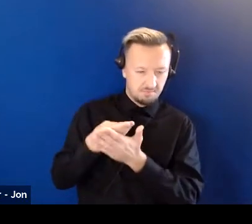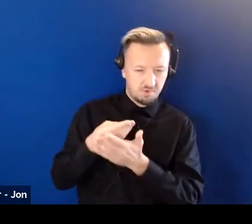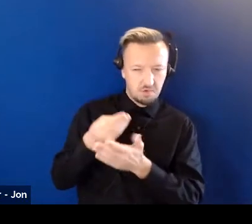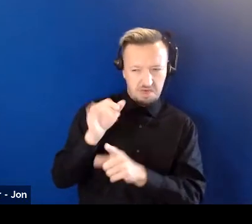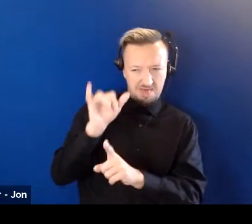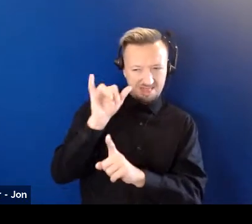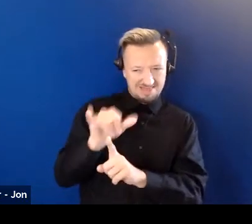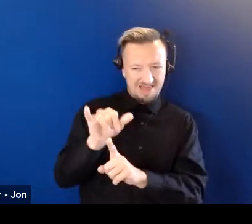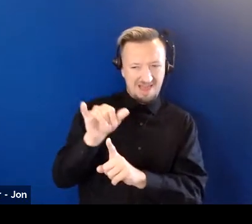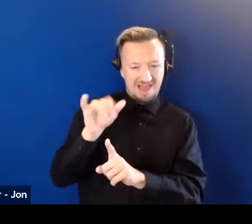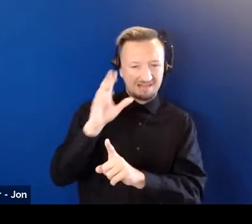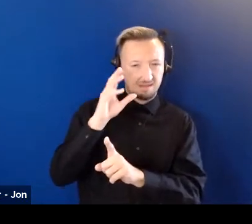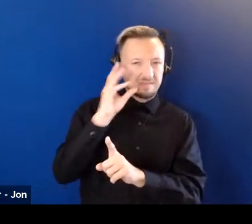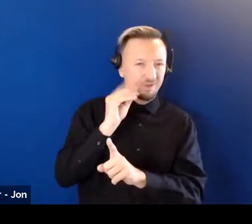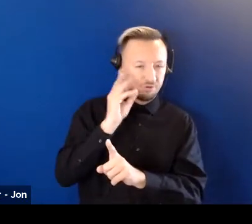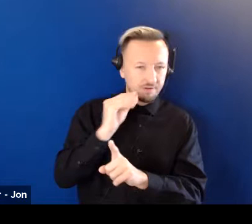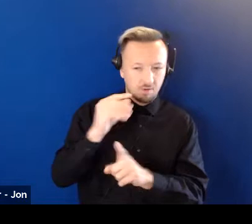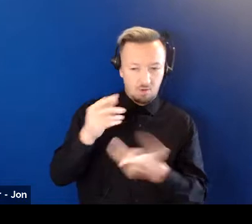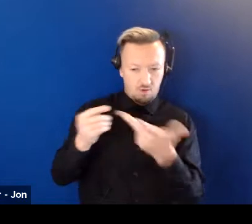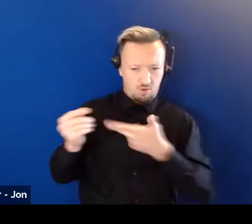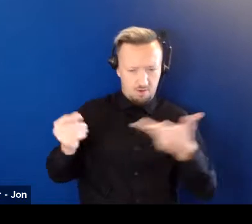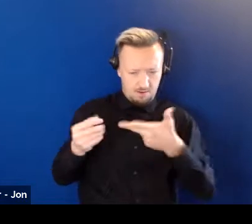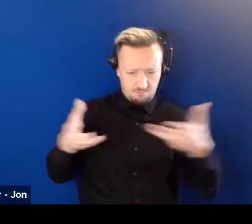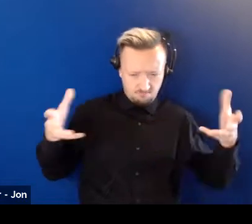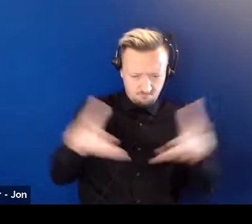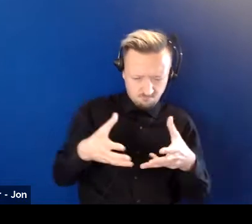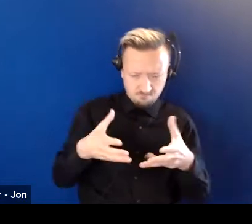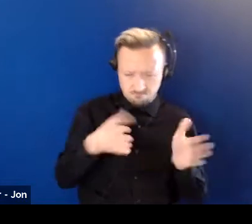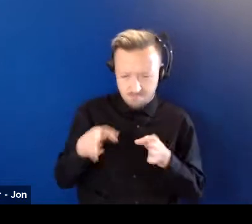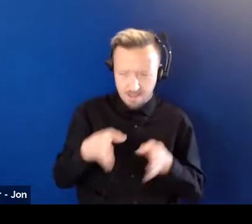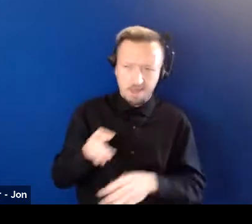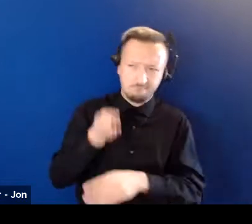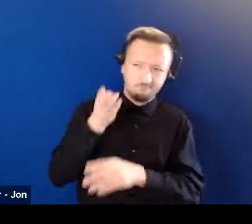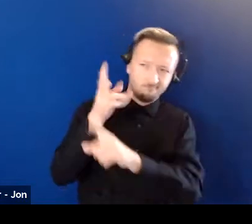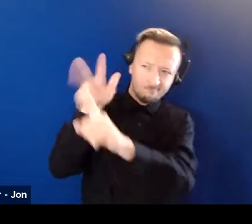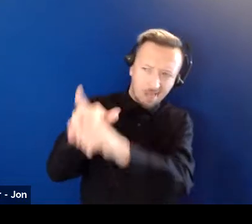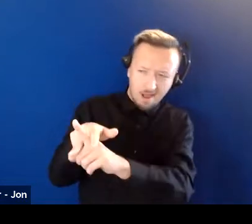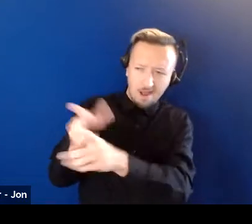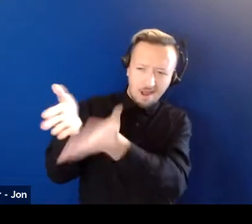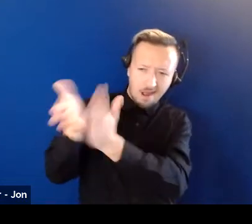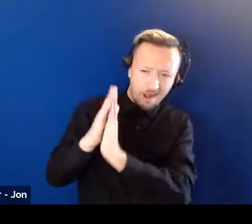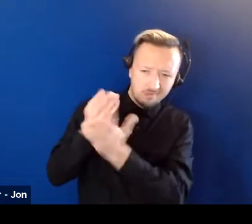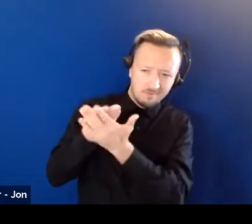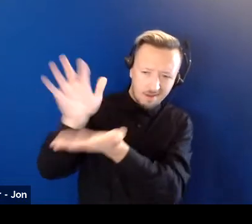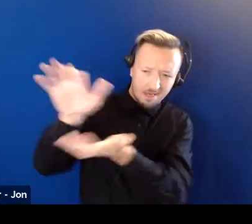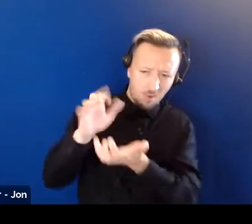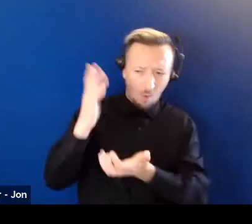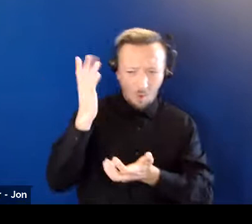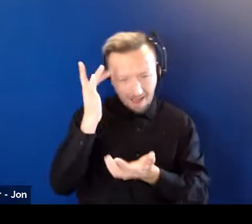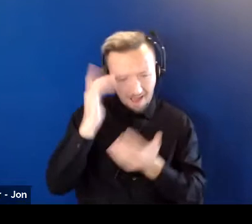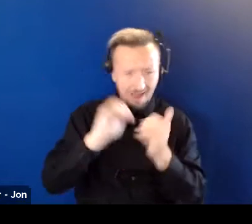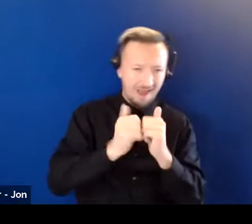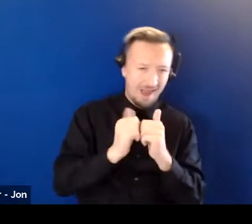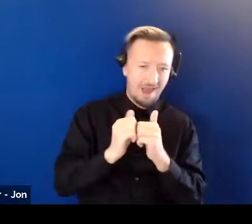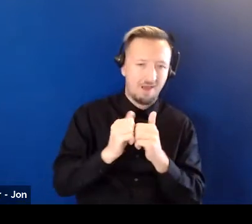that grant and why we came together to do that as part of the Independent Living Network, and sort